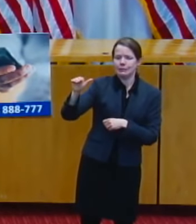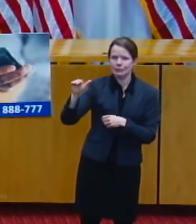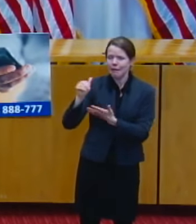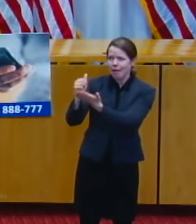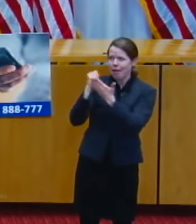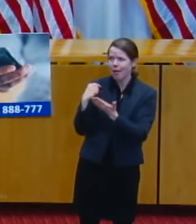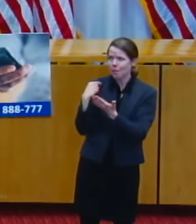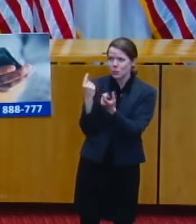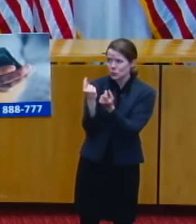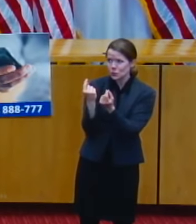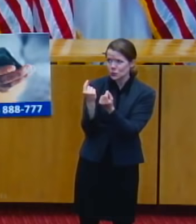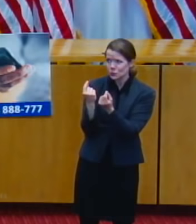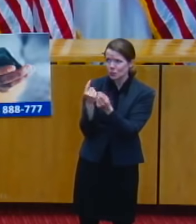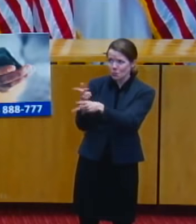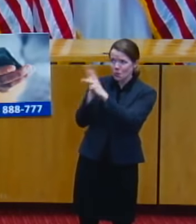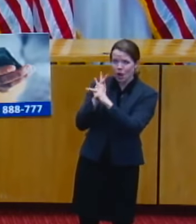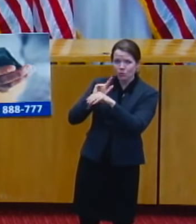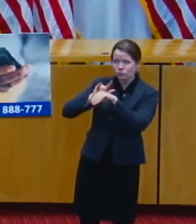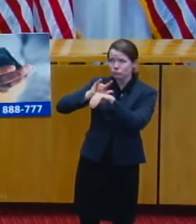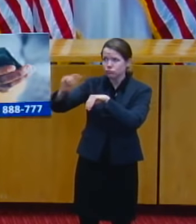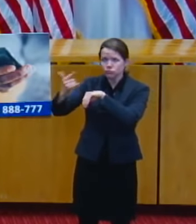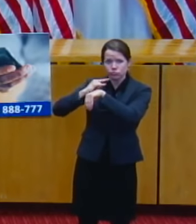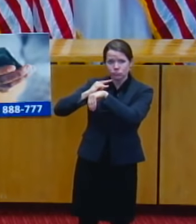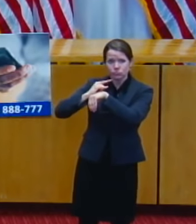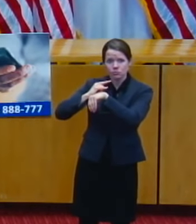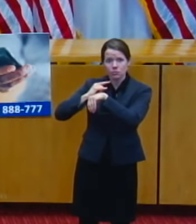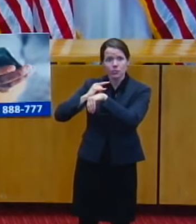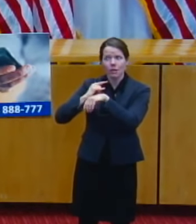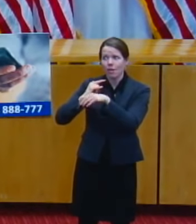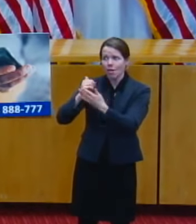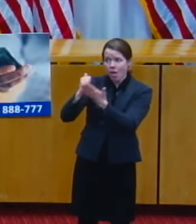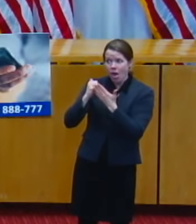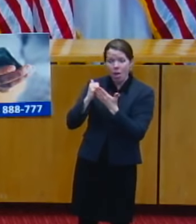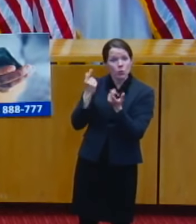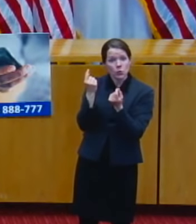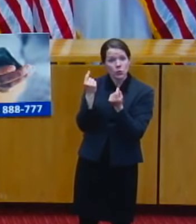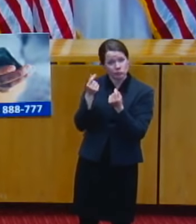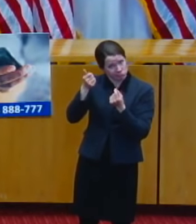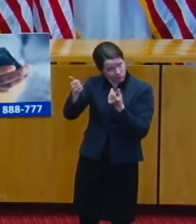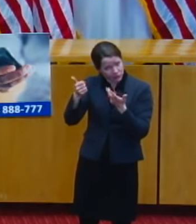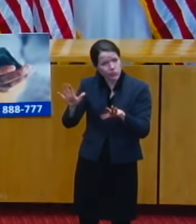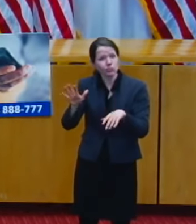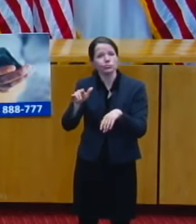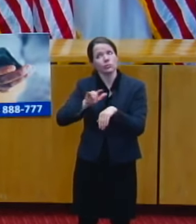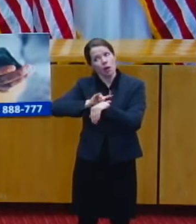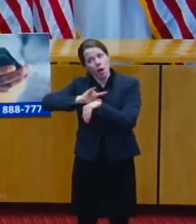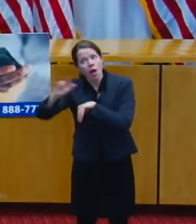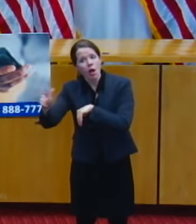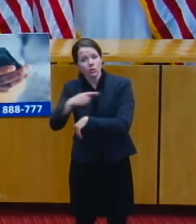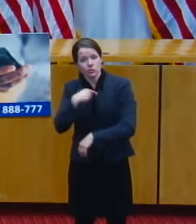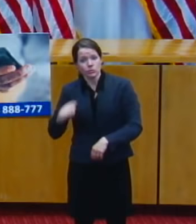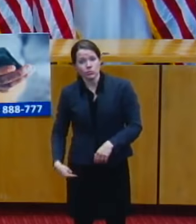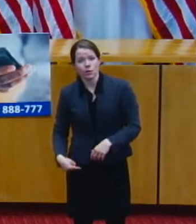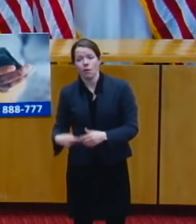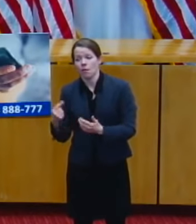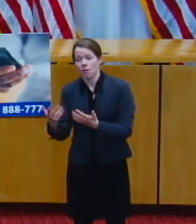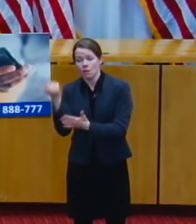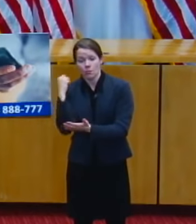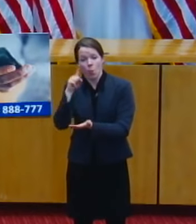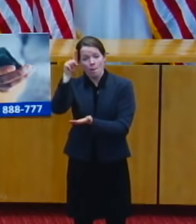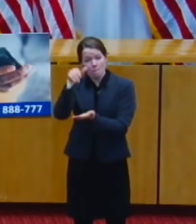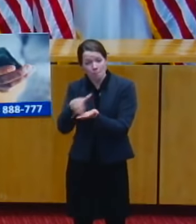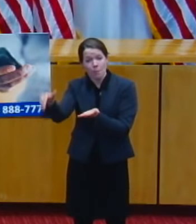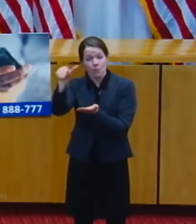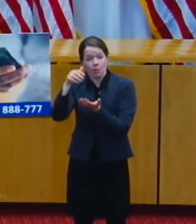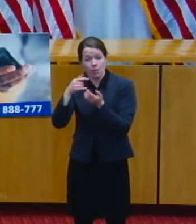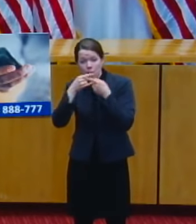get the masks back to the U.S. and back to Massachusetts from China. I think a lot of this stuff